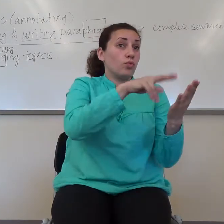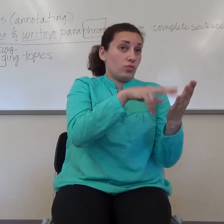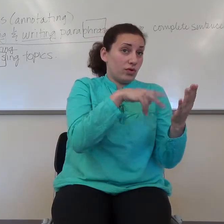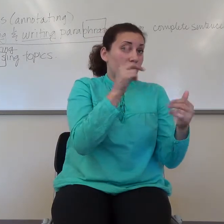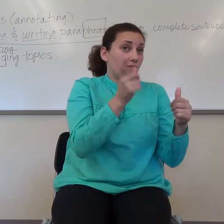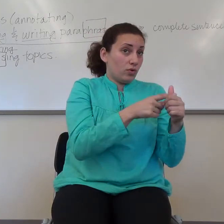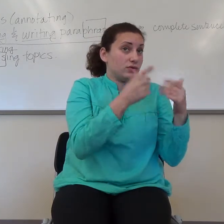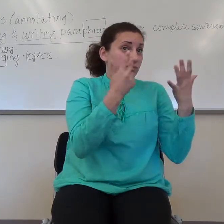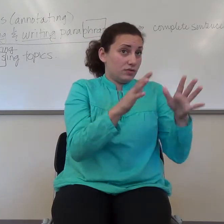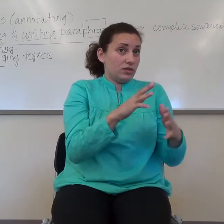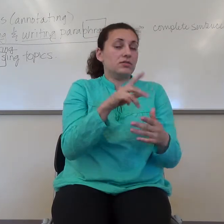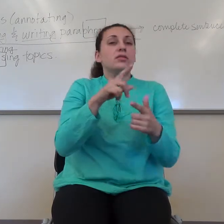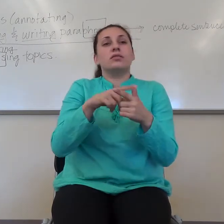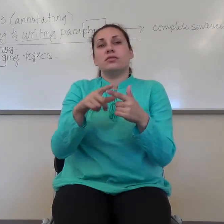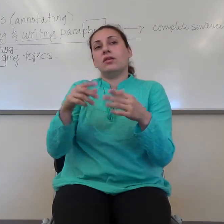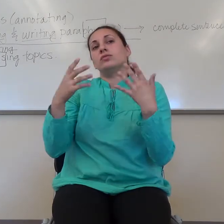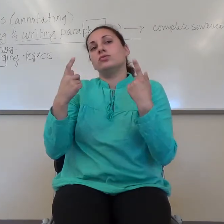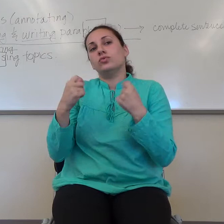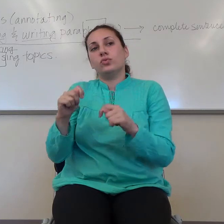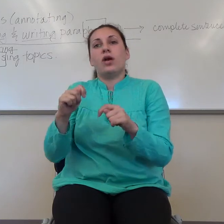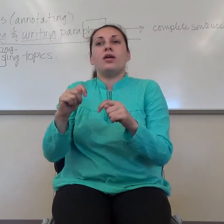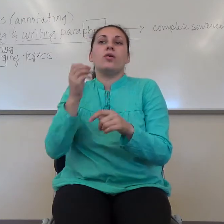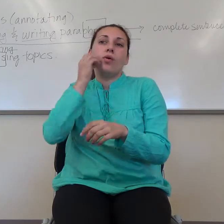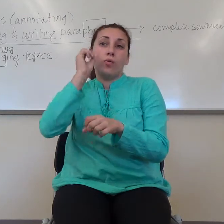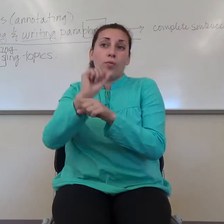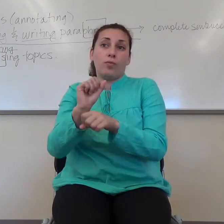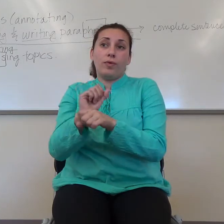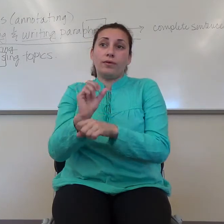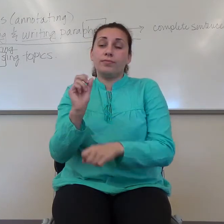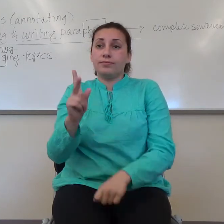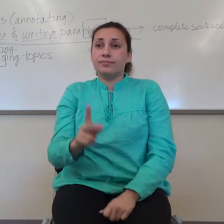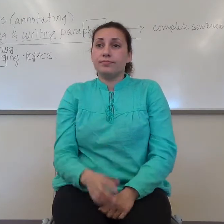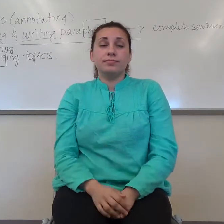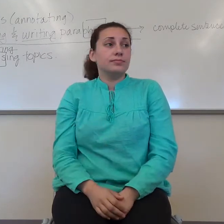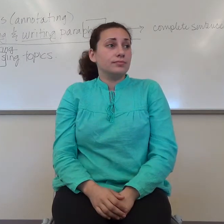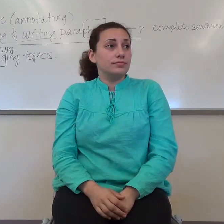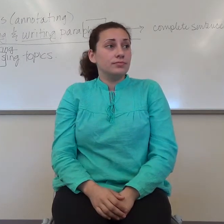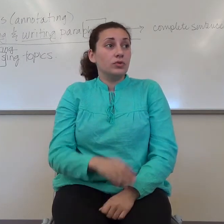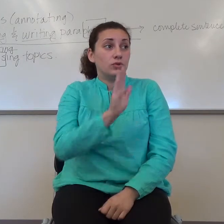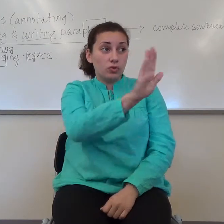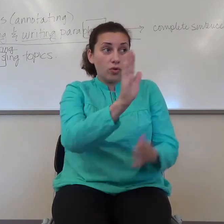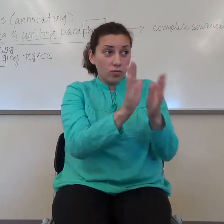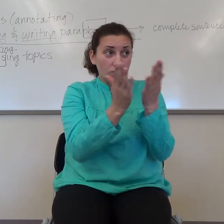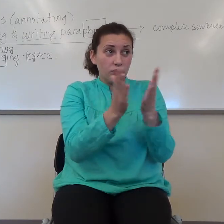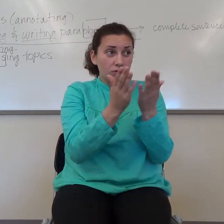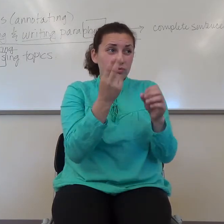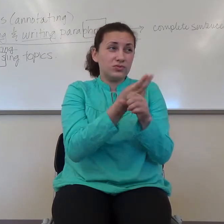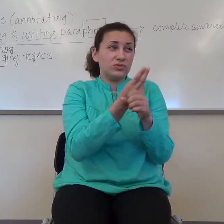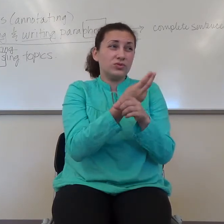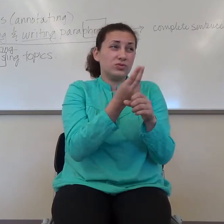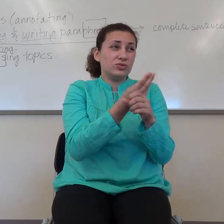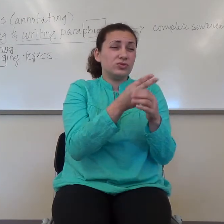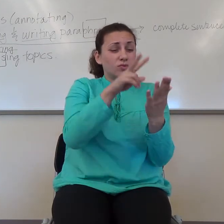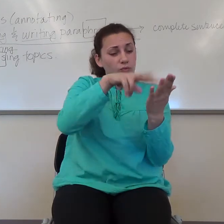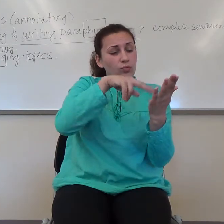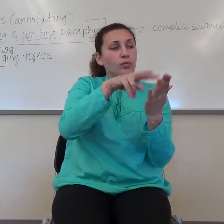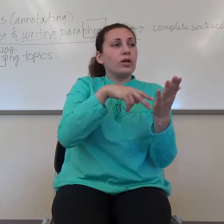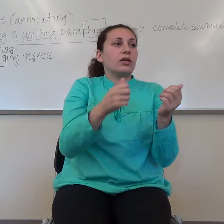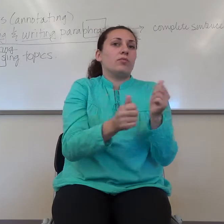in, you're mostly going to be using your book for reading. This stuff is all in